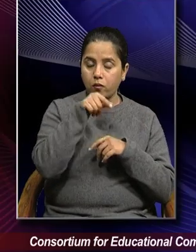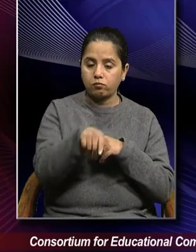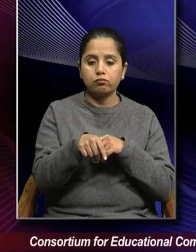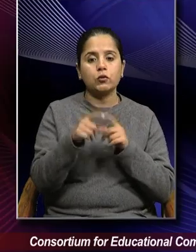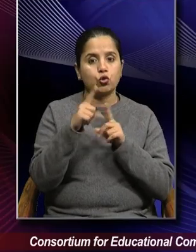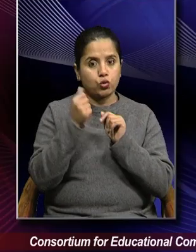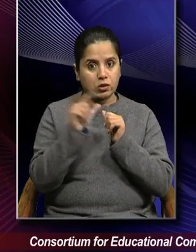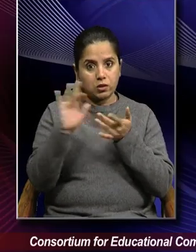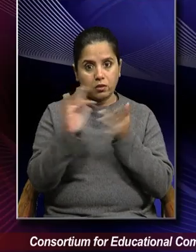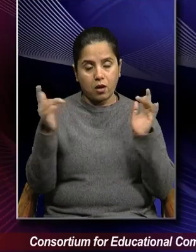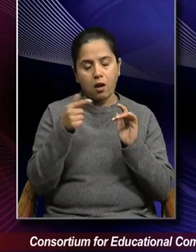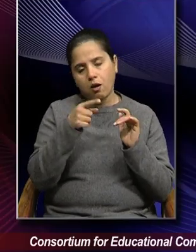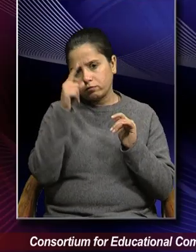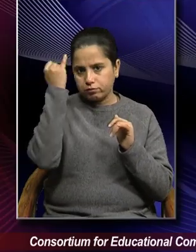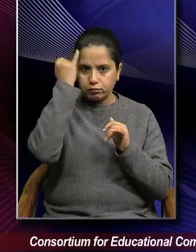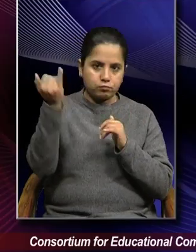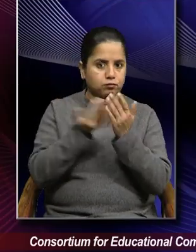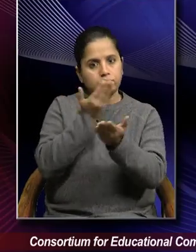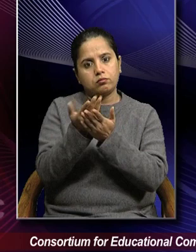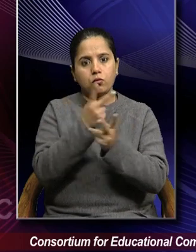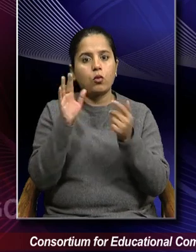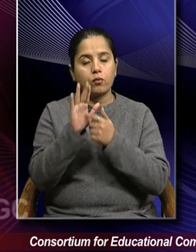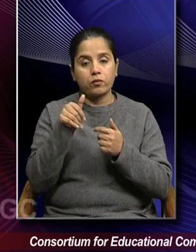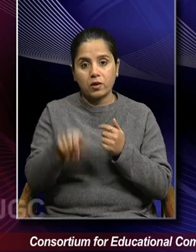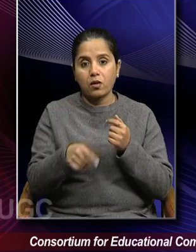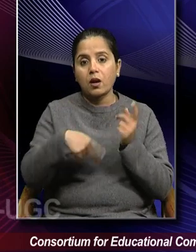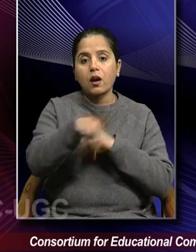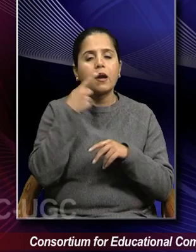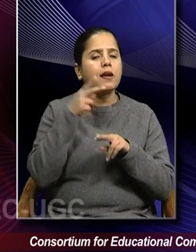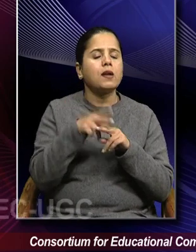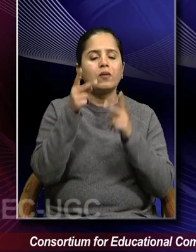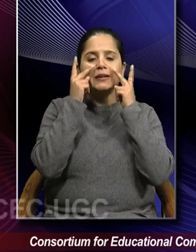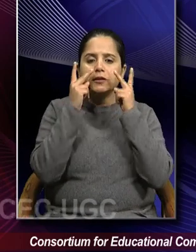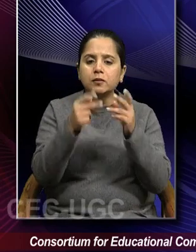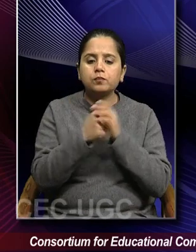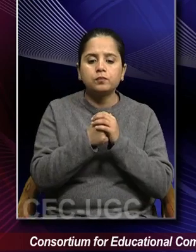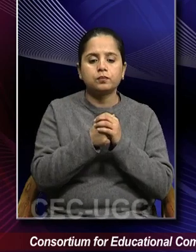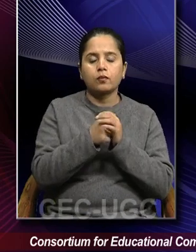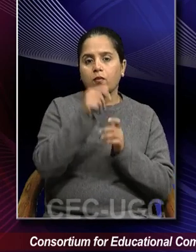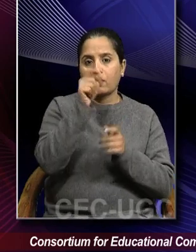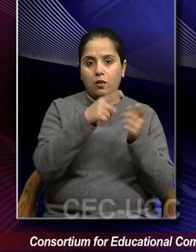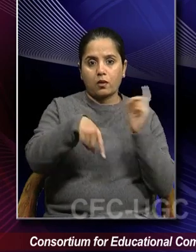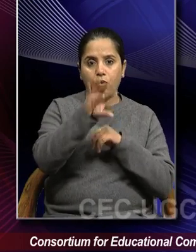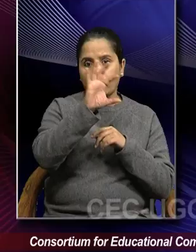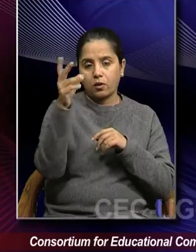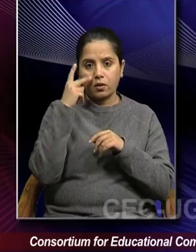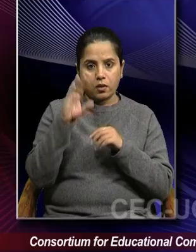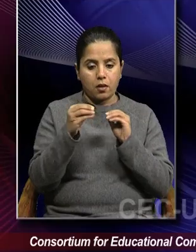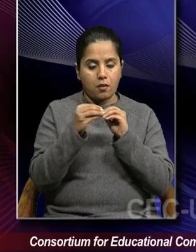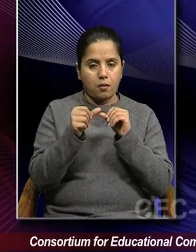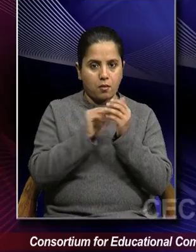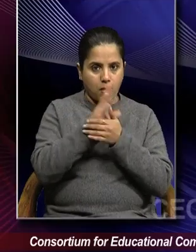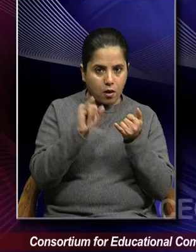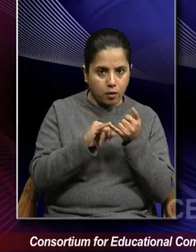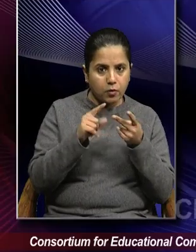digital currency itself. So if we look at the pilots, pilots in countries like Bahamas,